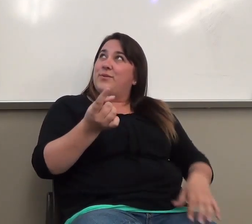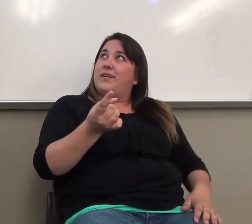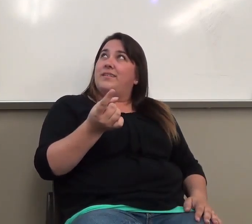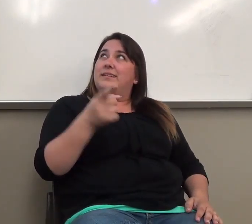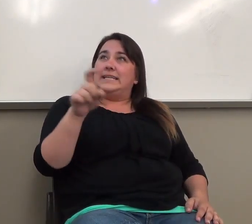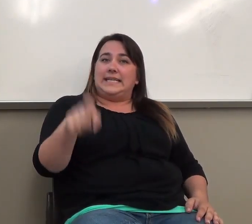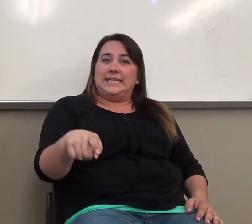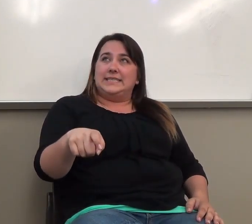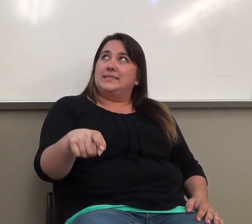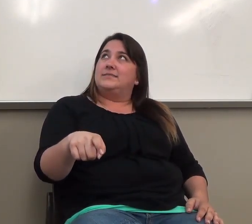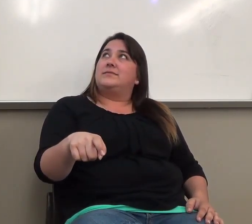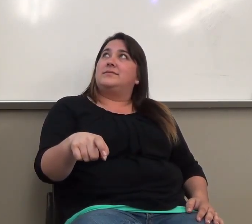are pronouns like this.